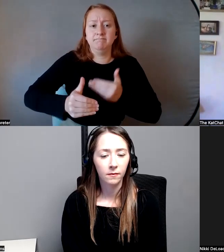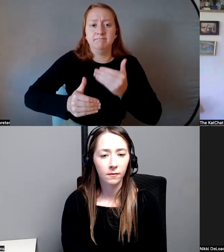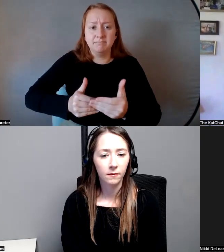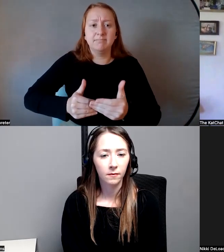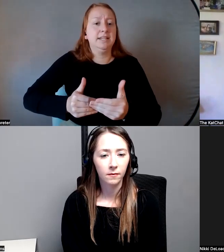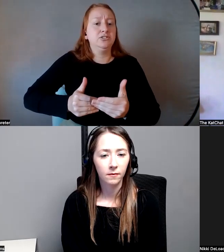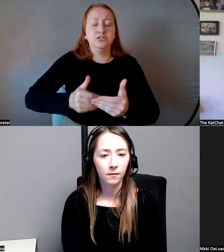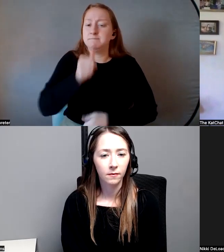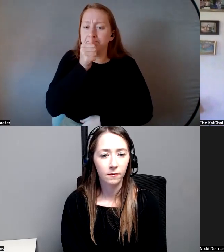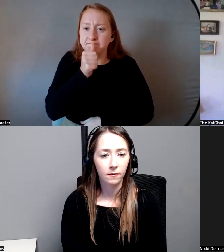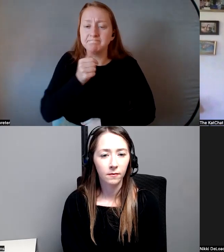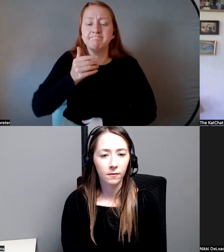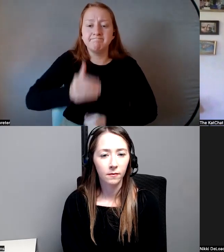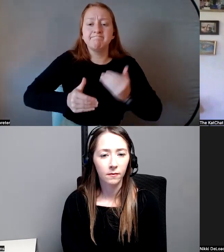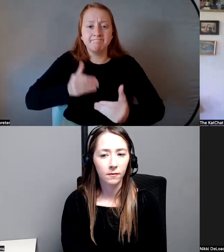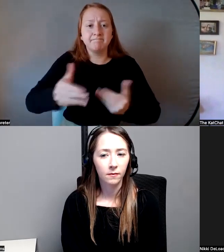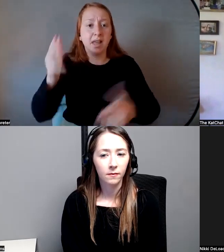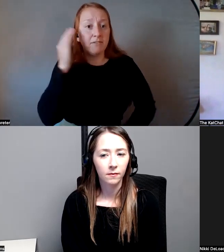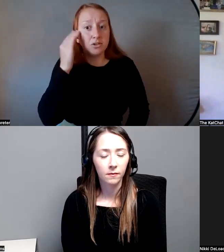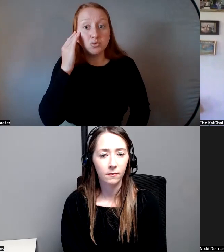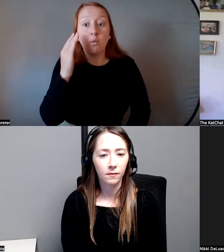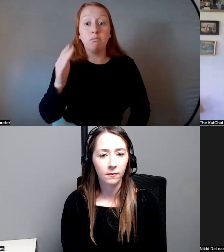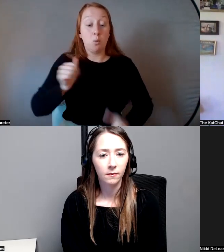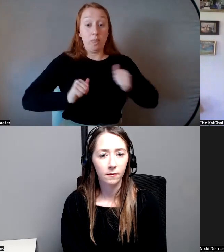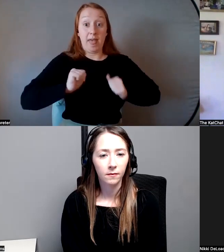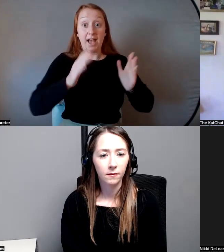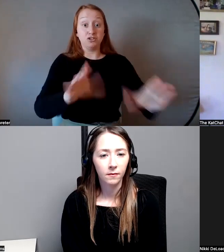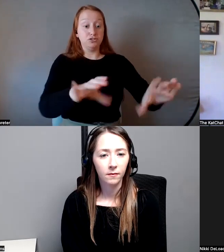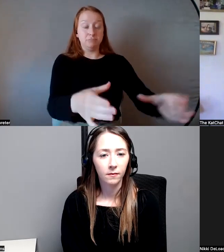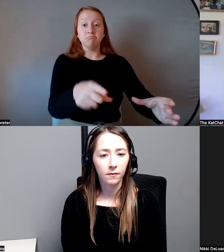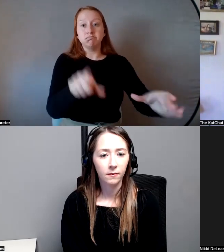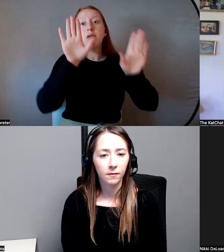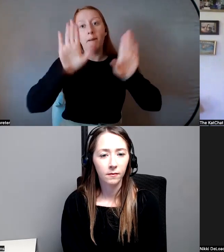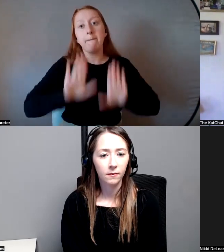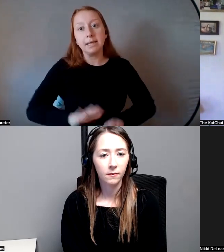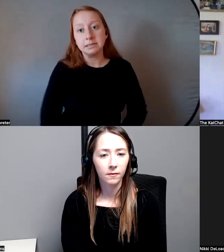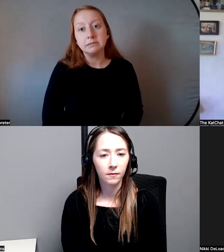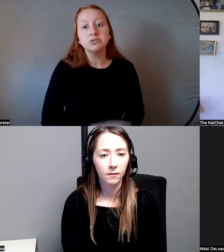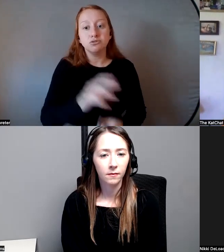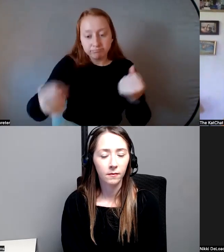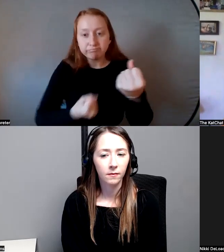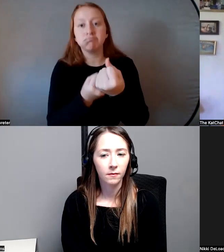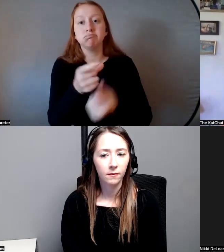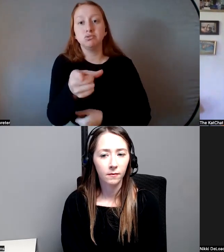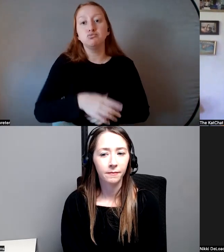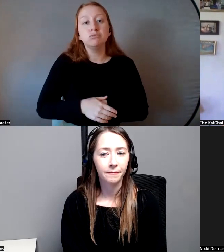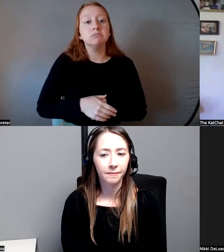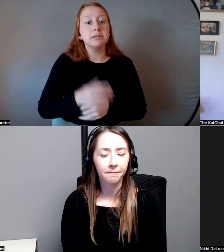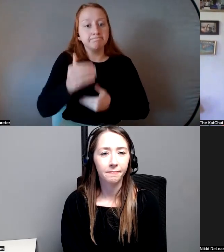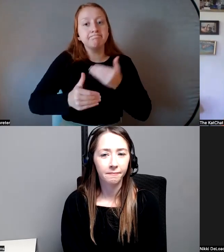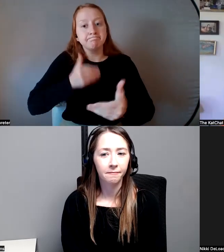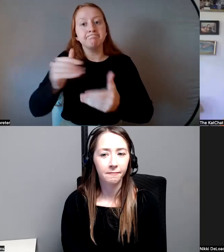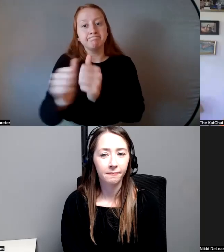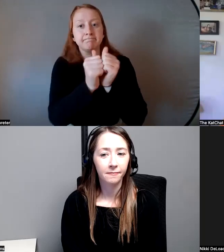push forward. And I know you had an amazing cast for that movie to support you into finishing that